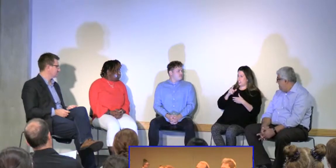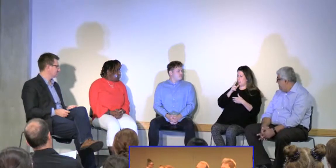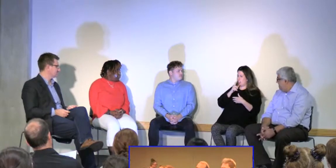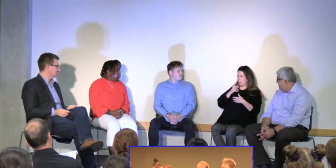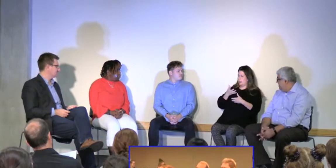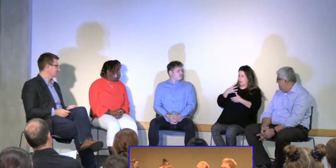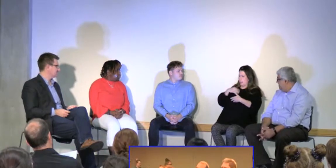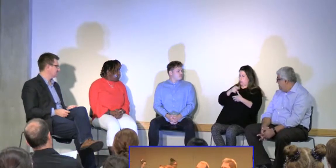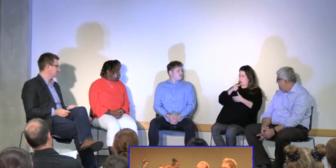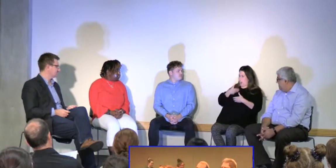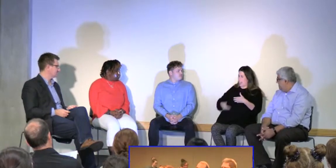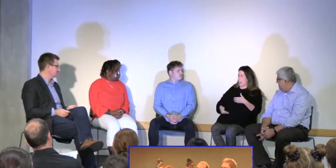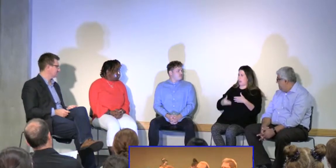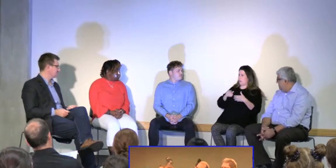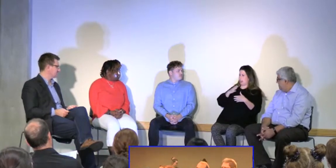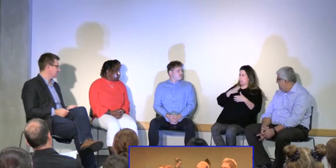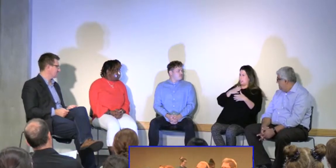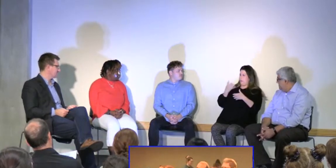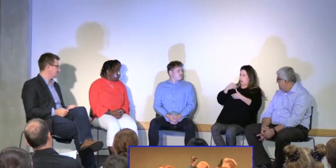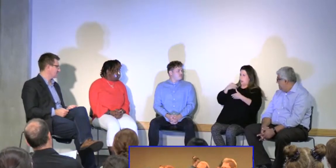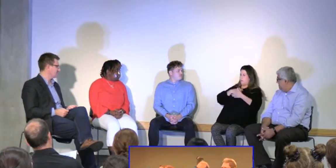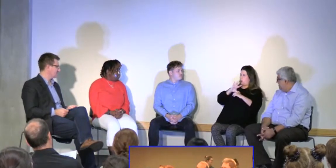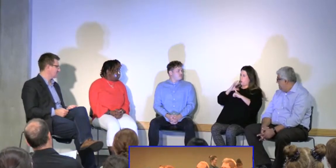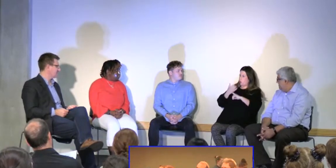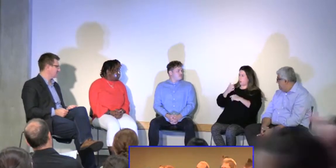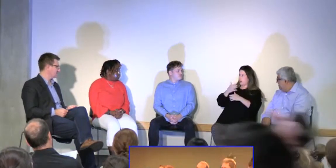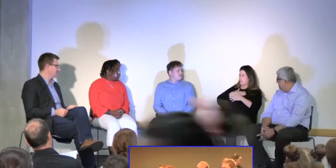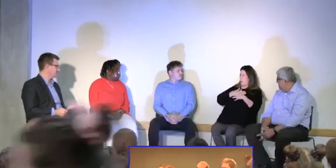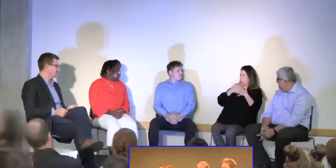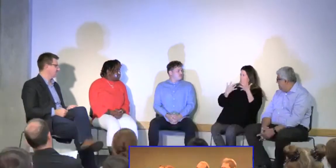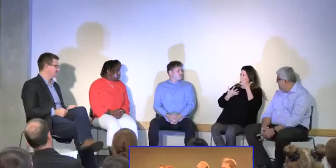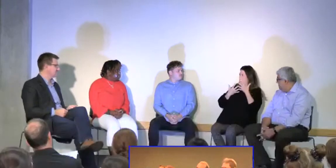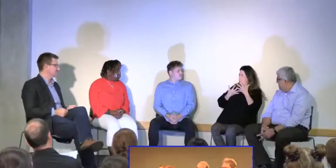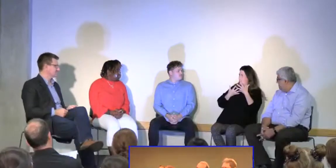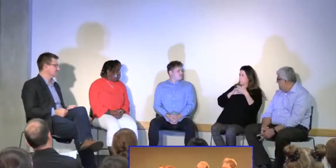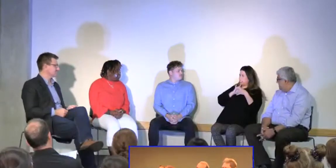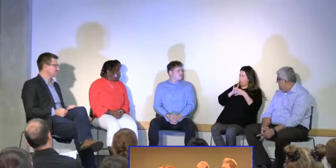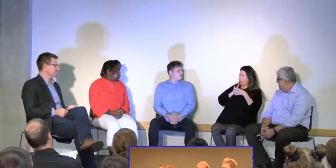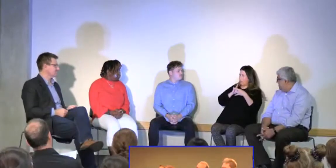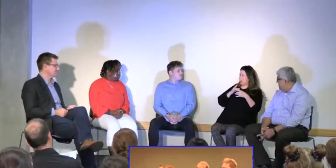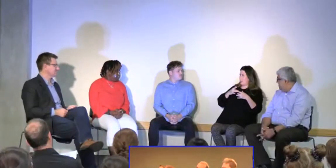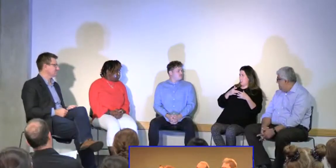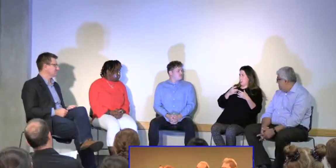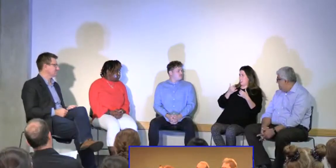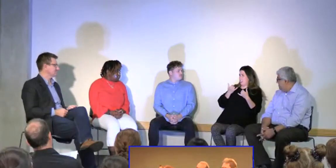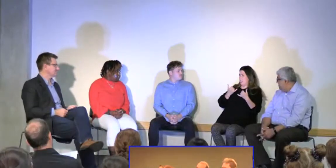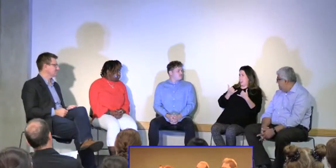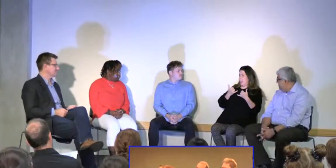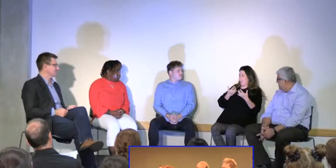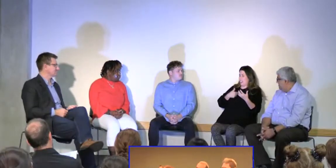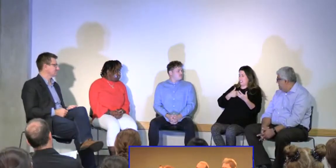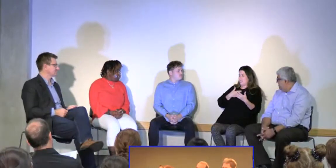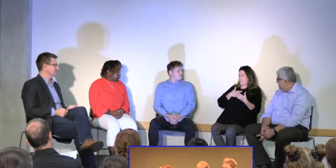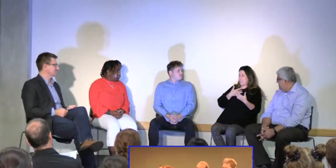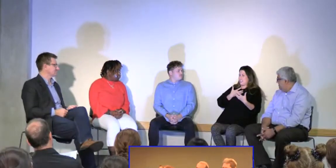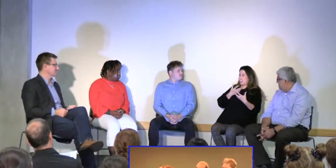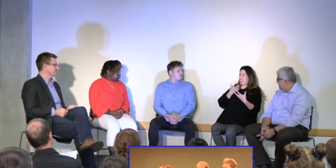English. Over time, learning more about my culture and learning more about American Sign Language has really shaped me to who I